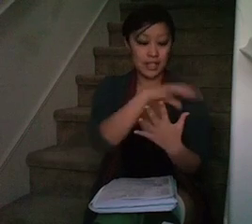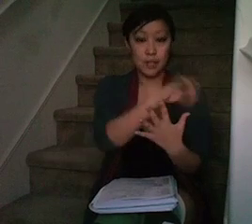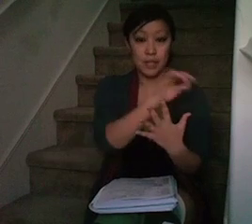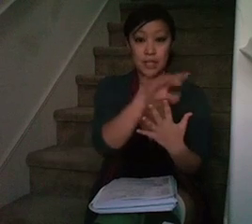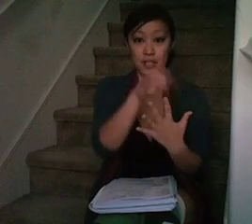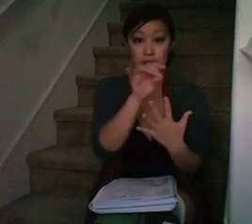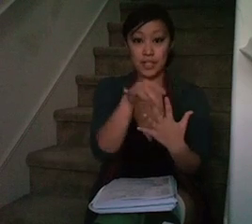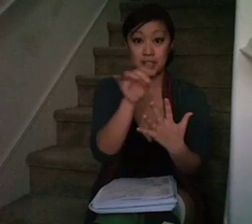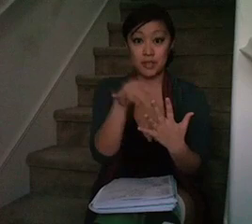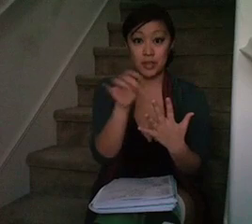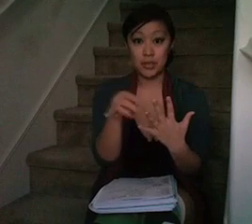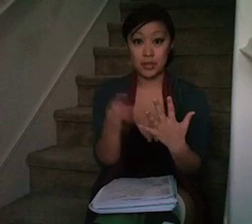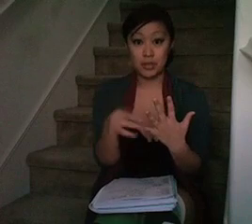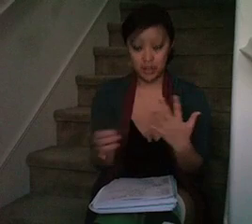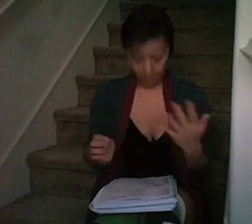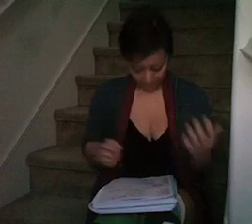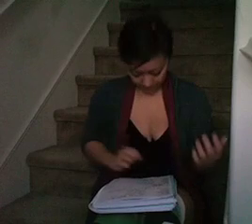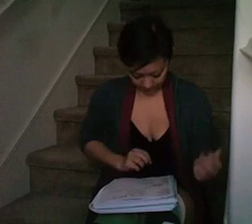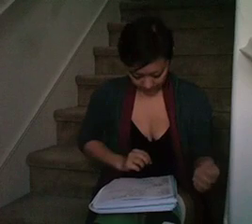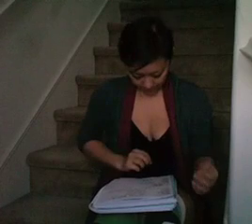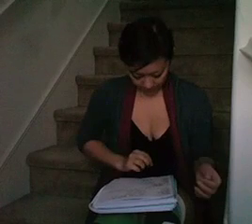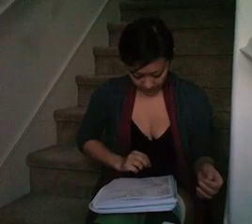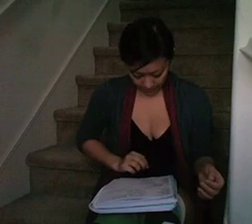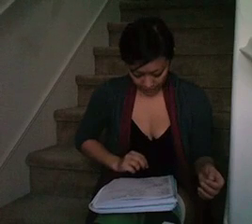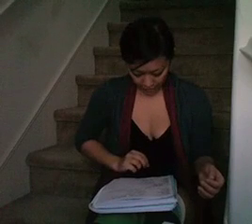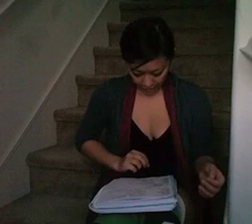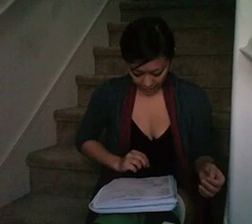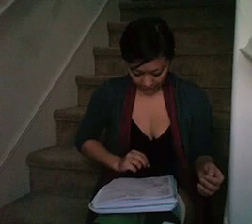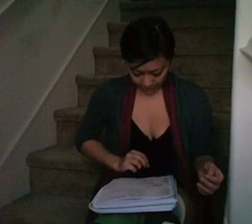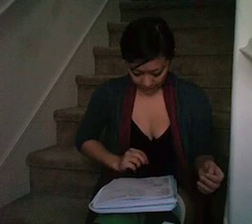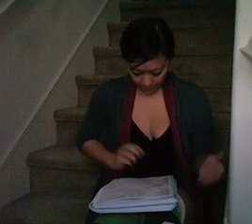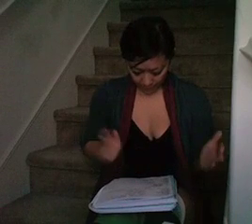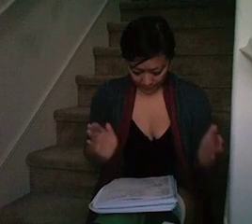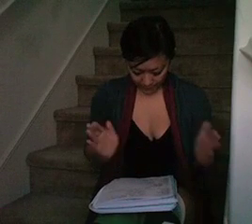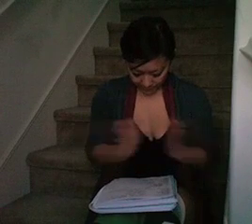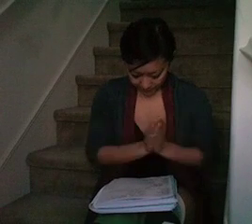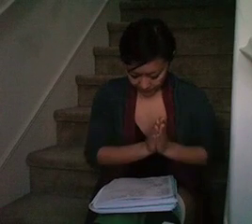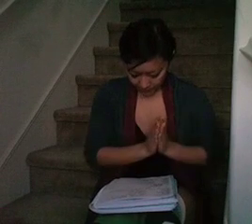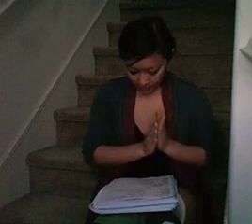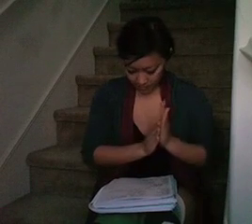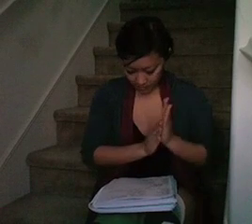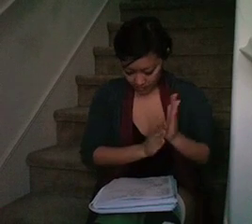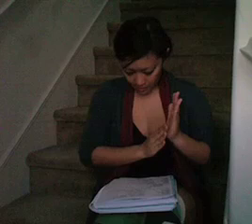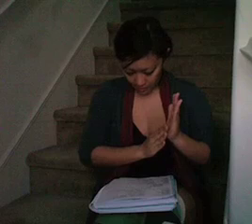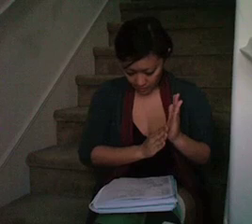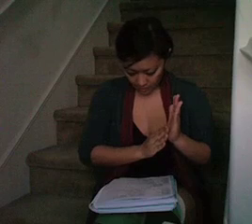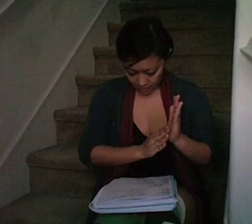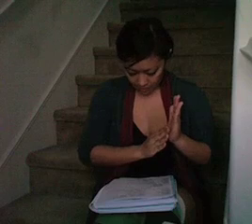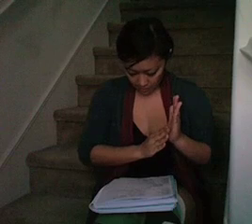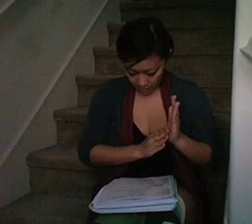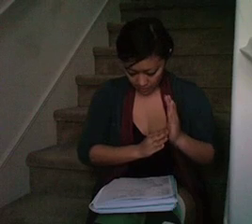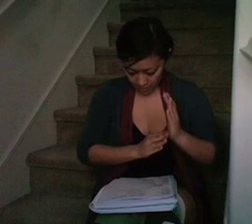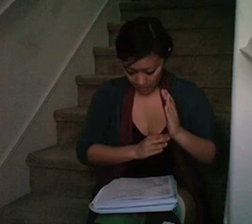and then you pick choice, choice, choice. Cheat, okay, um,